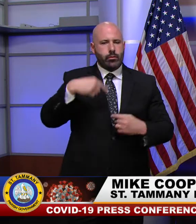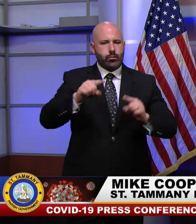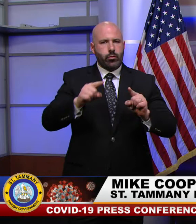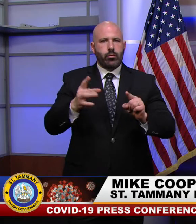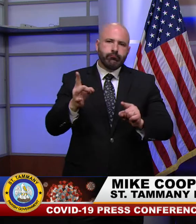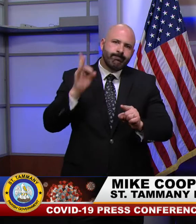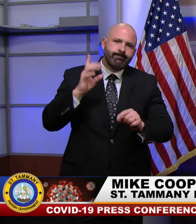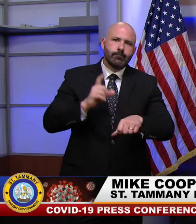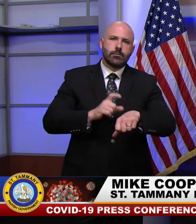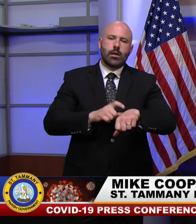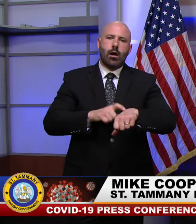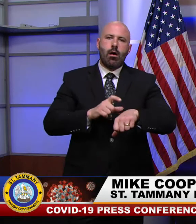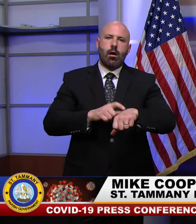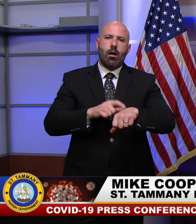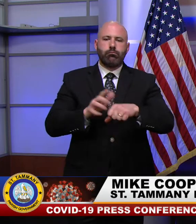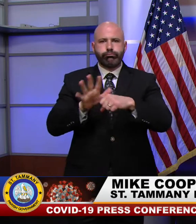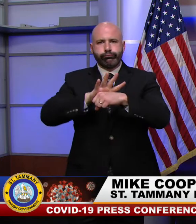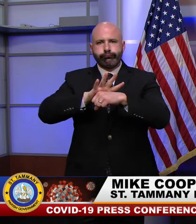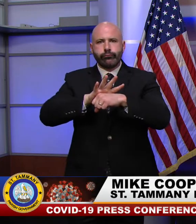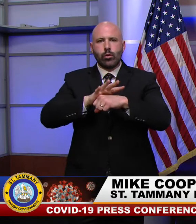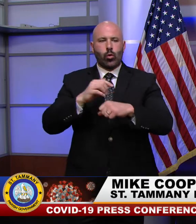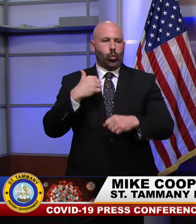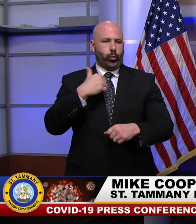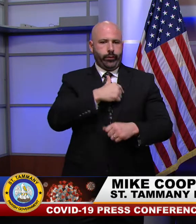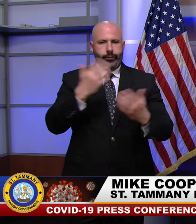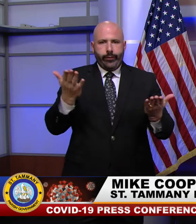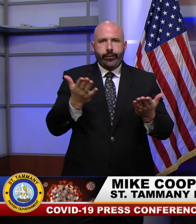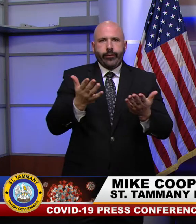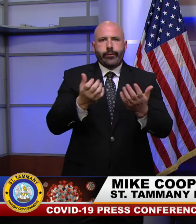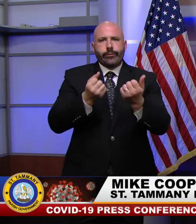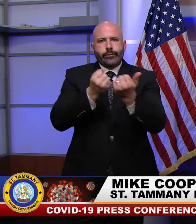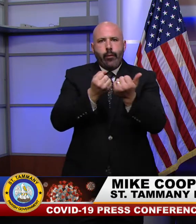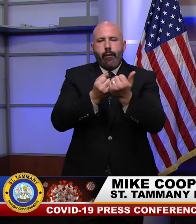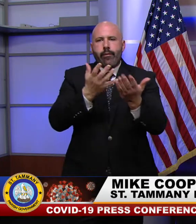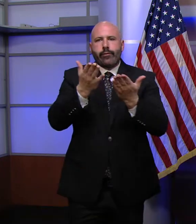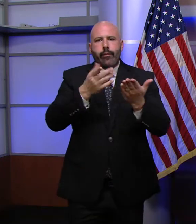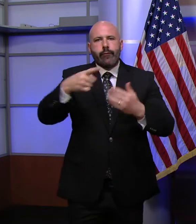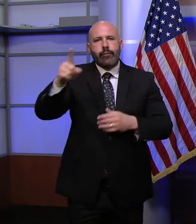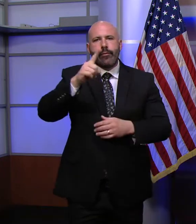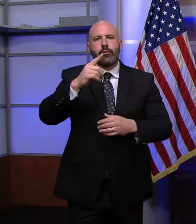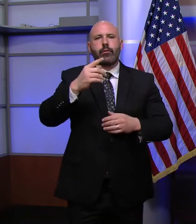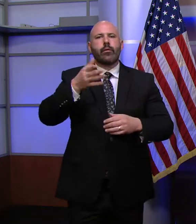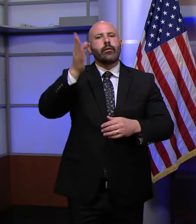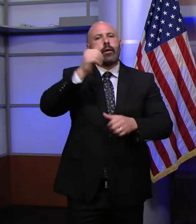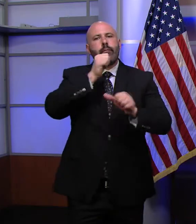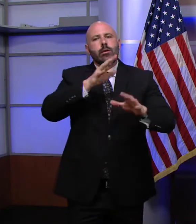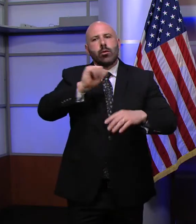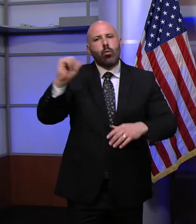We're here to serve you, and God bless each and every one of you. Thank you.